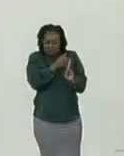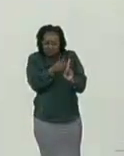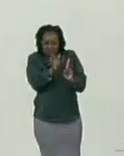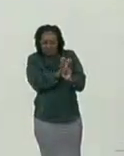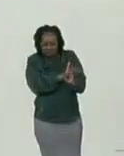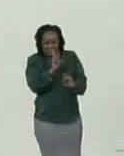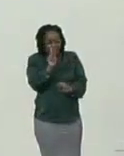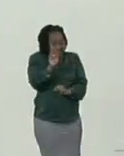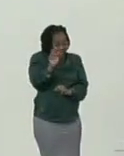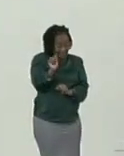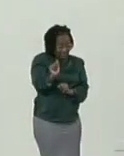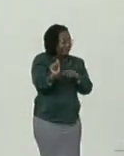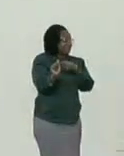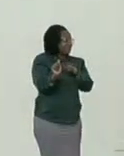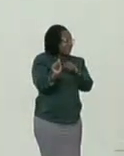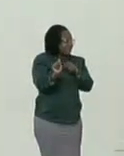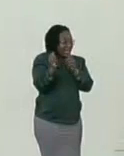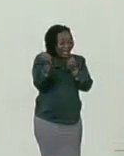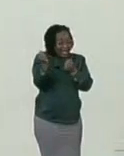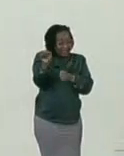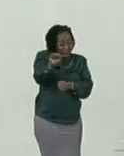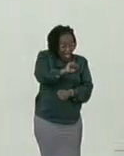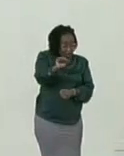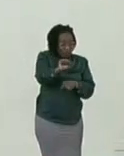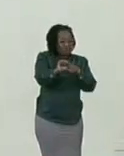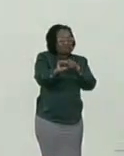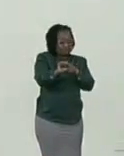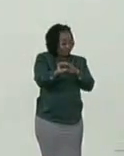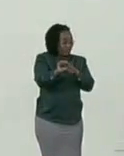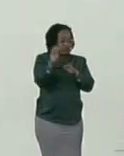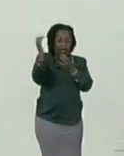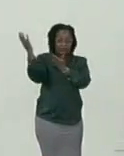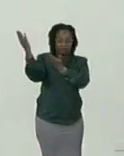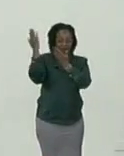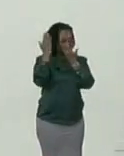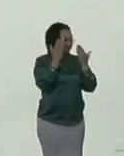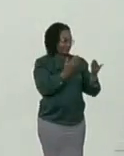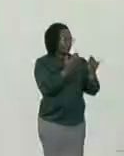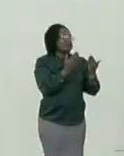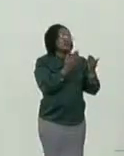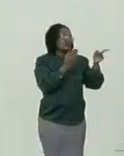the vehicle you're importing can actually afford it.